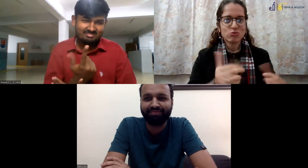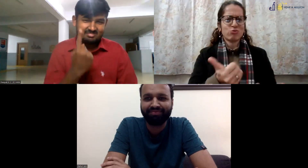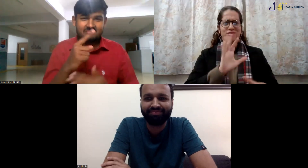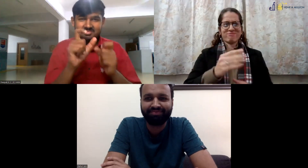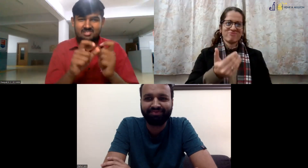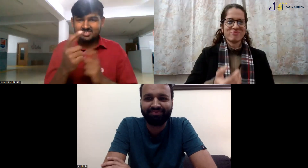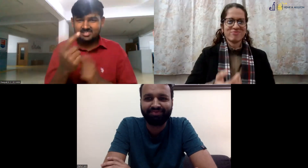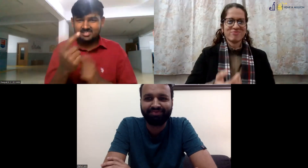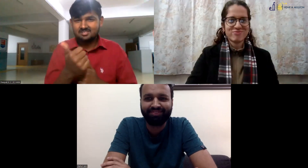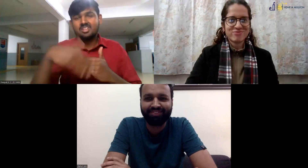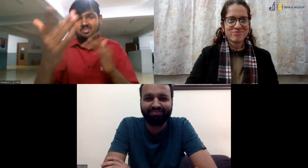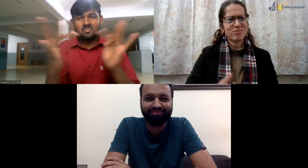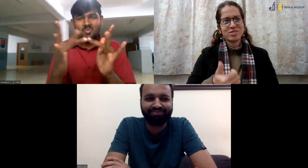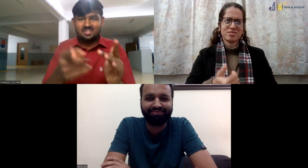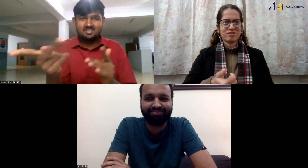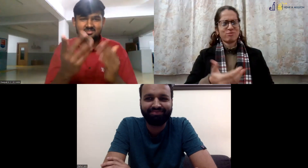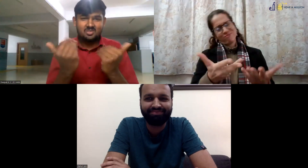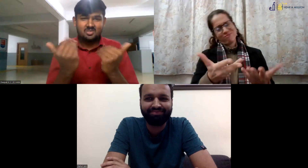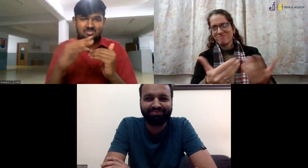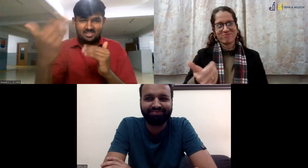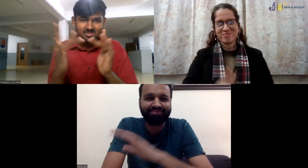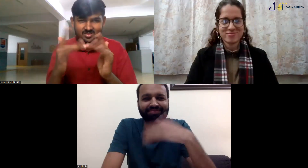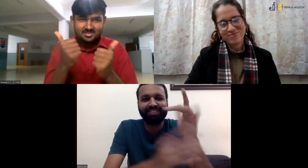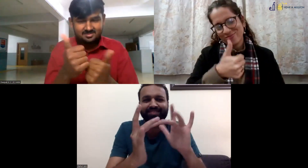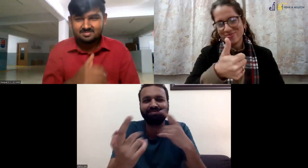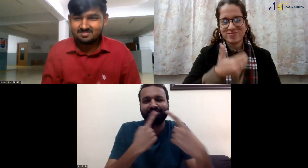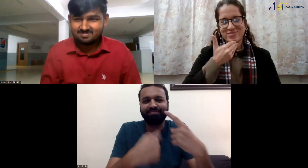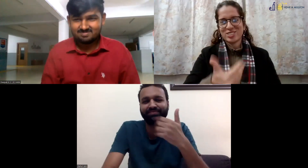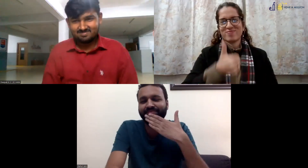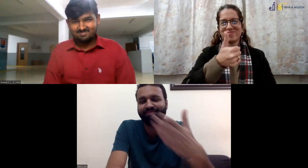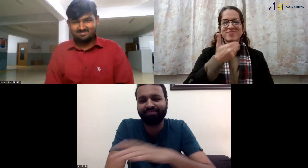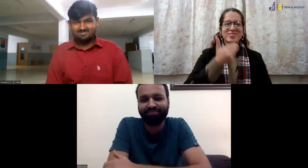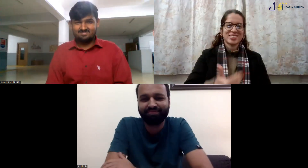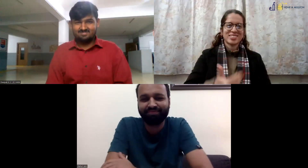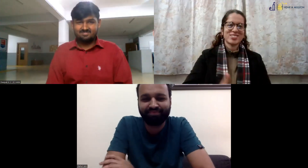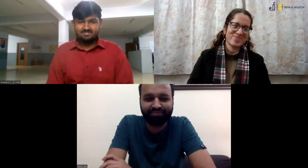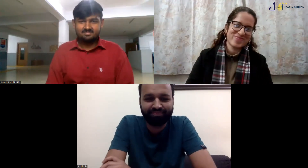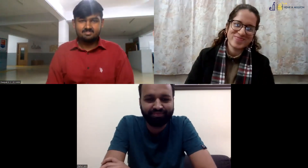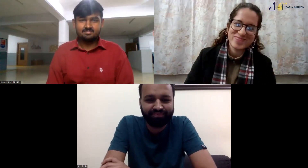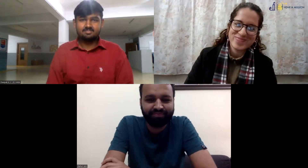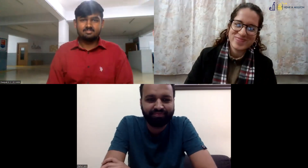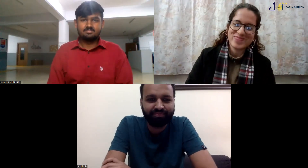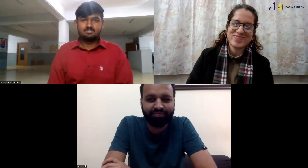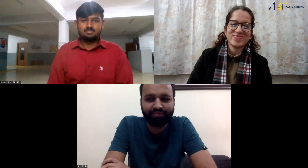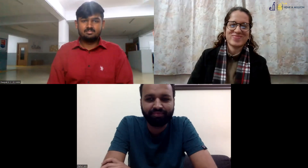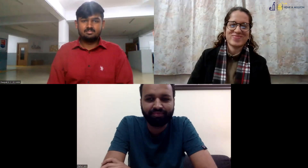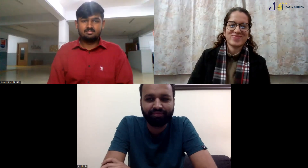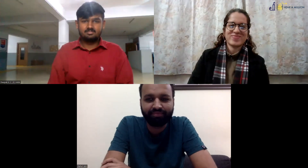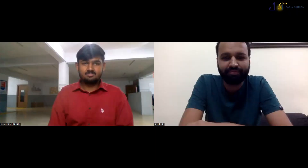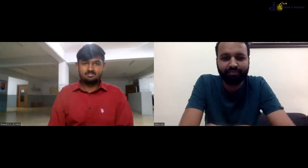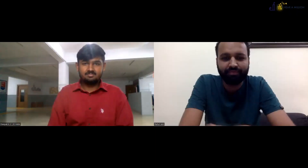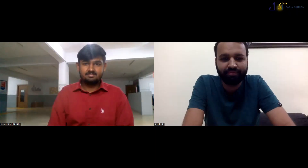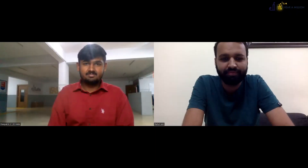please? Sorry, there are other people also. Possibly we'll take your question